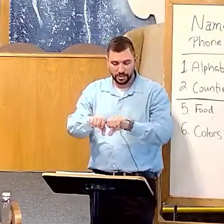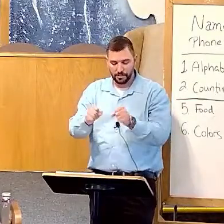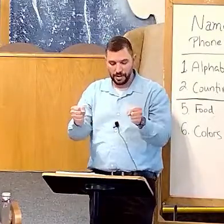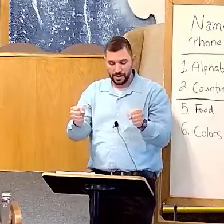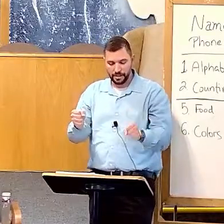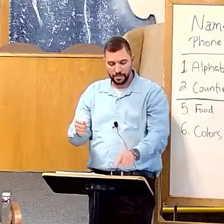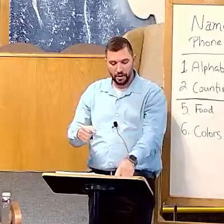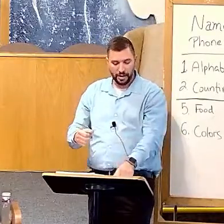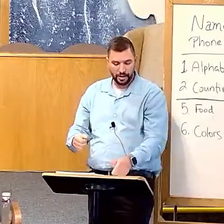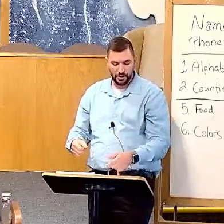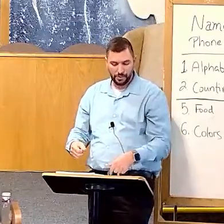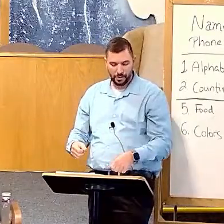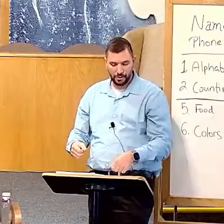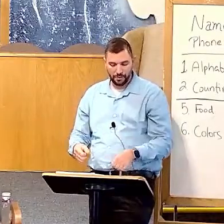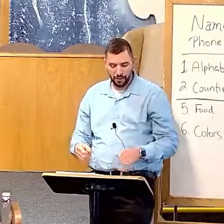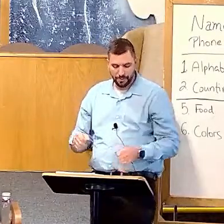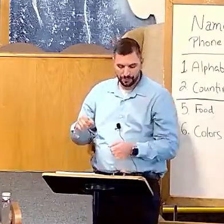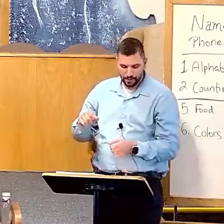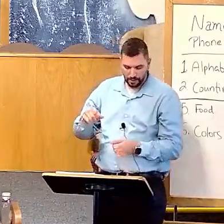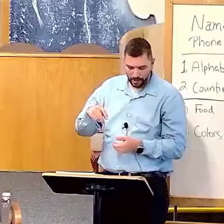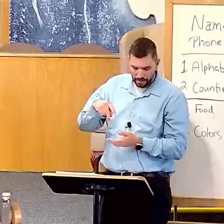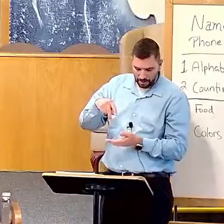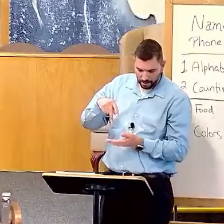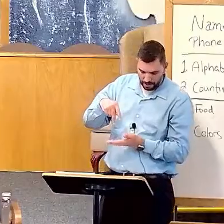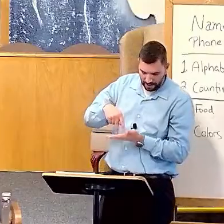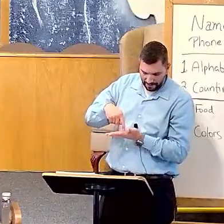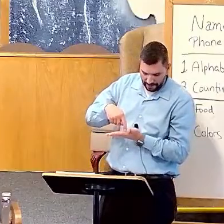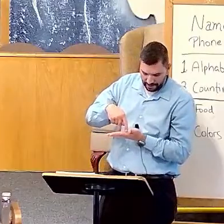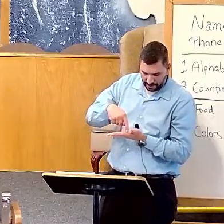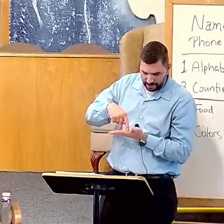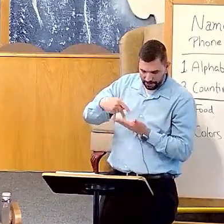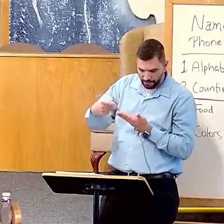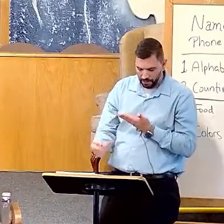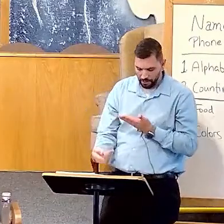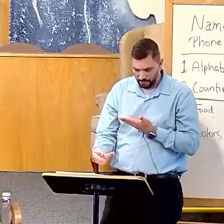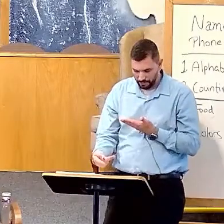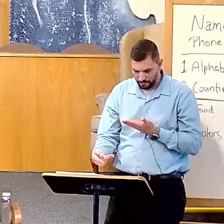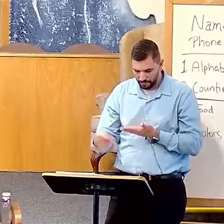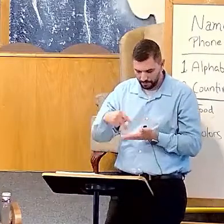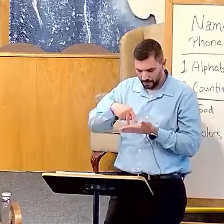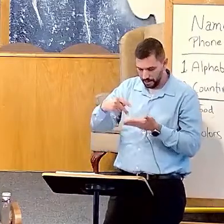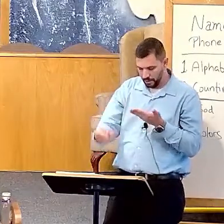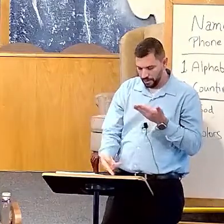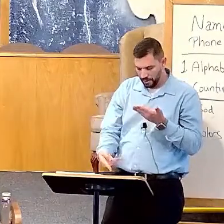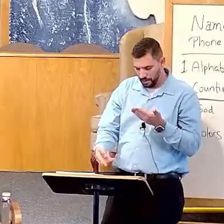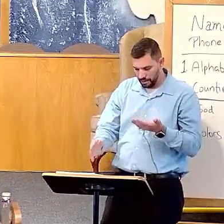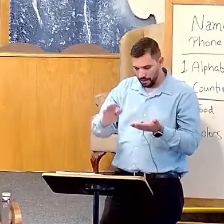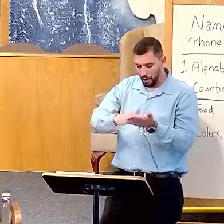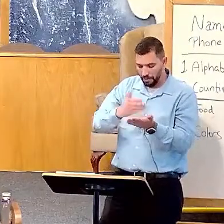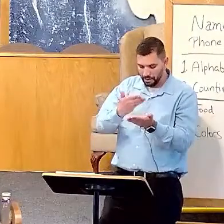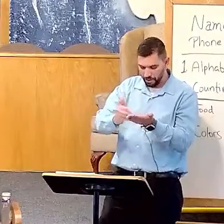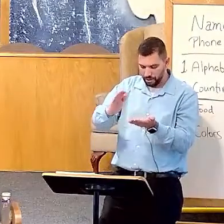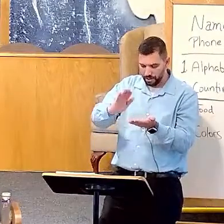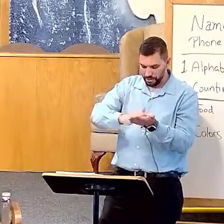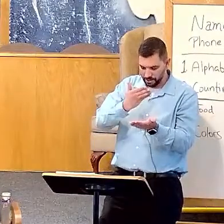break. Oh yeah, here we go on fall. You have that, and you fall. And then, there's cook. See, there